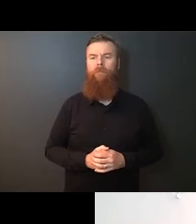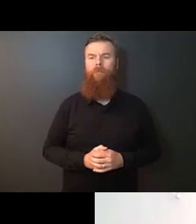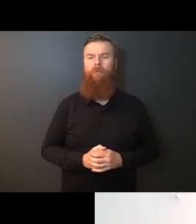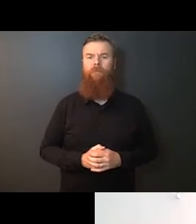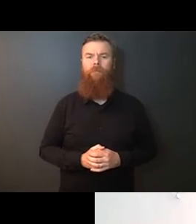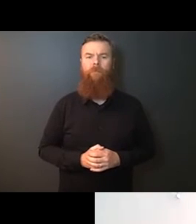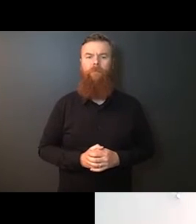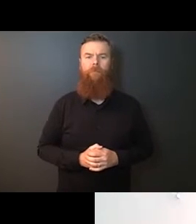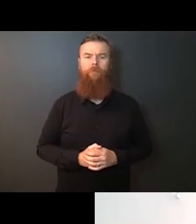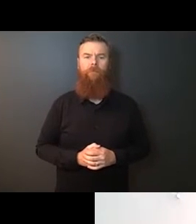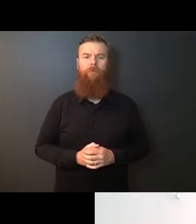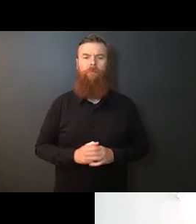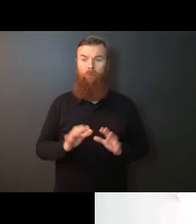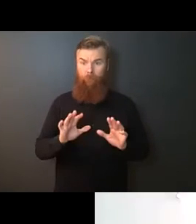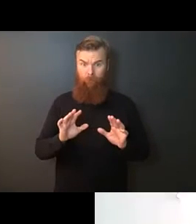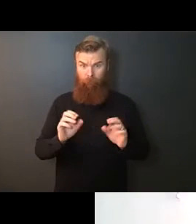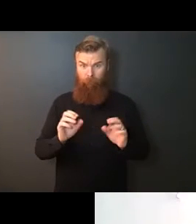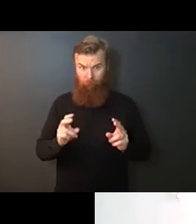Okay, to move forward.